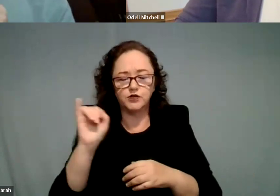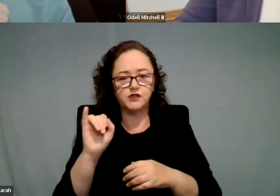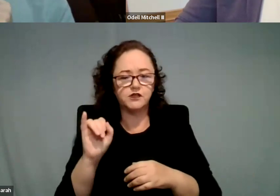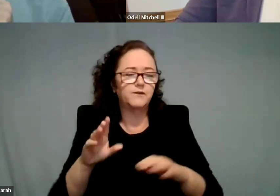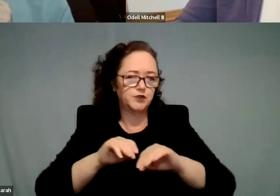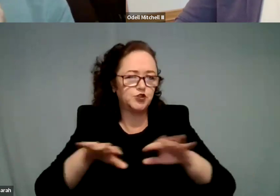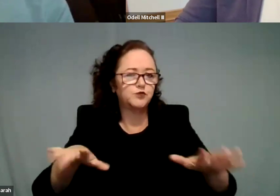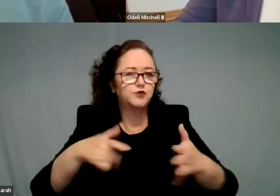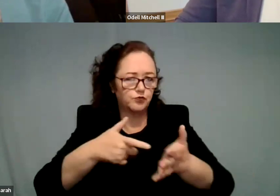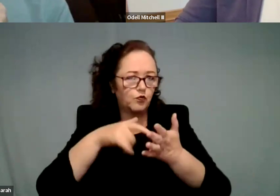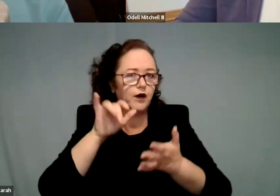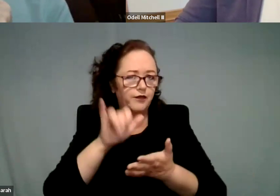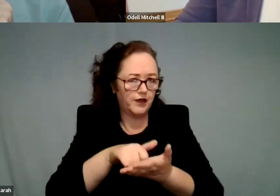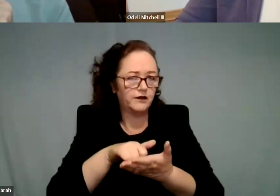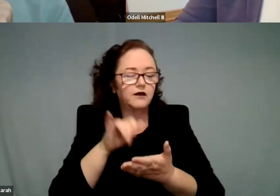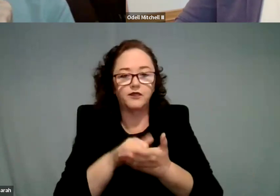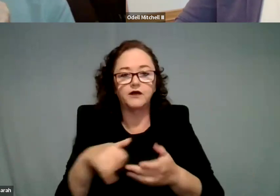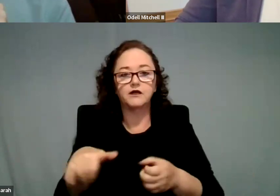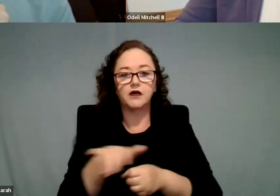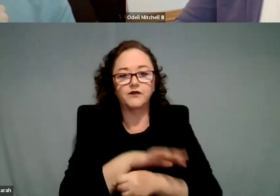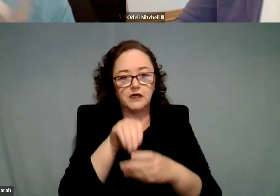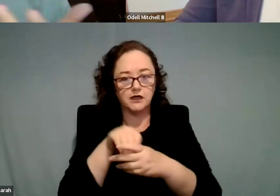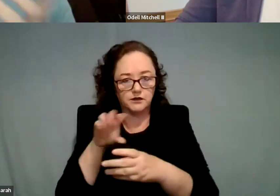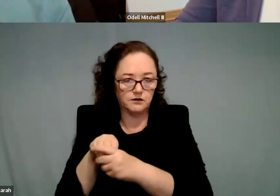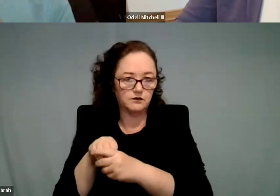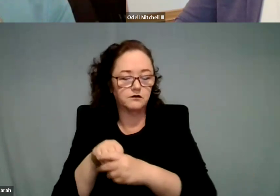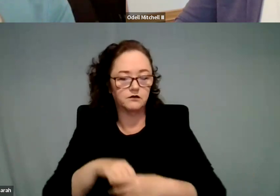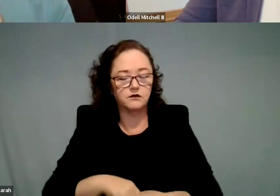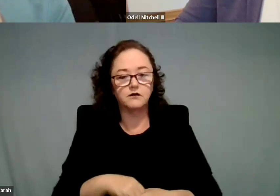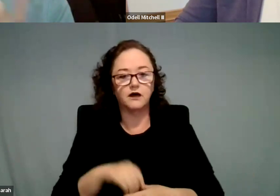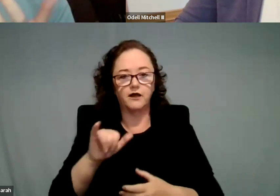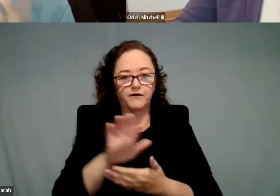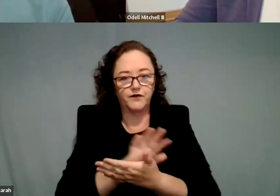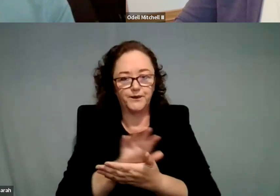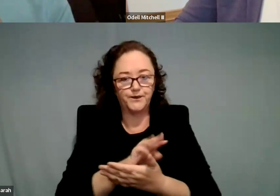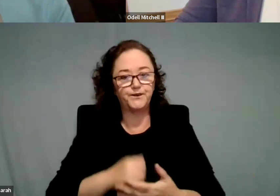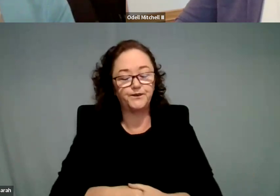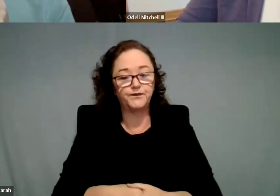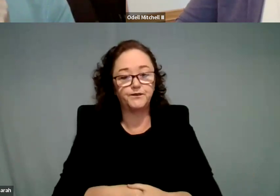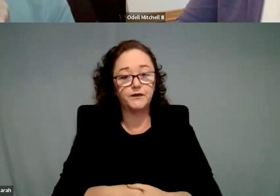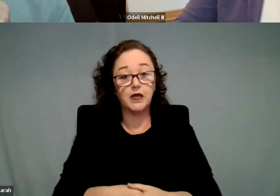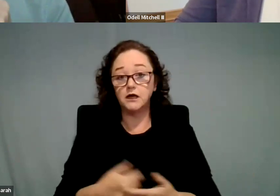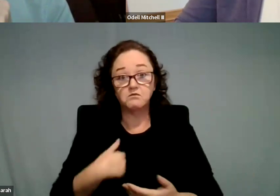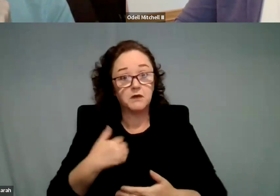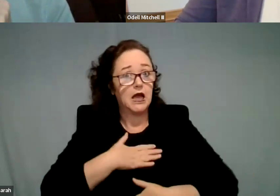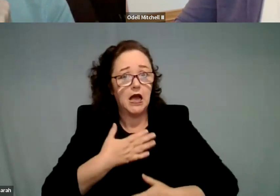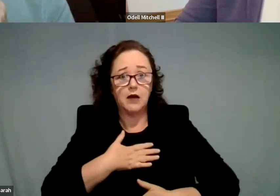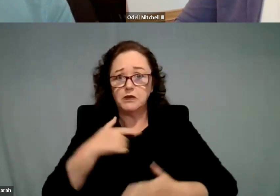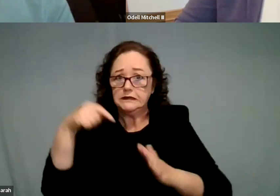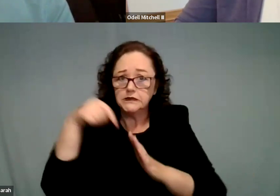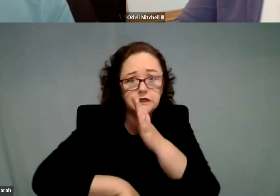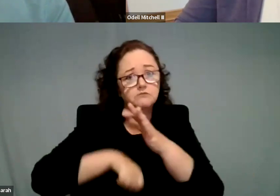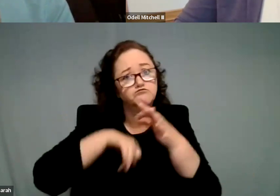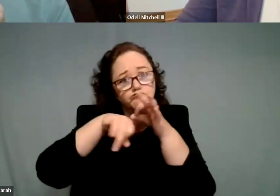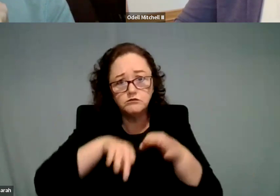require that, and that covers the content of the film. So happy to have a deeper dive conversation with you, but those